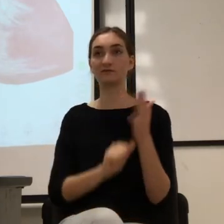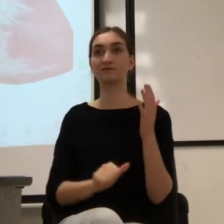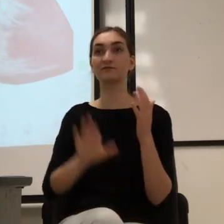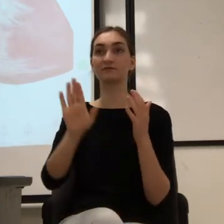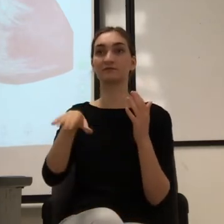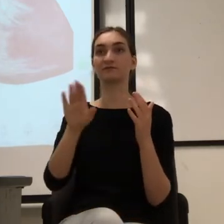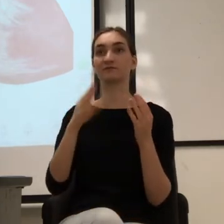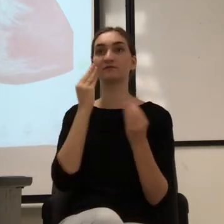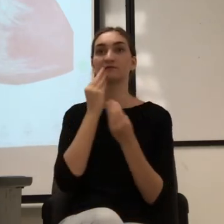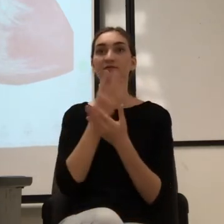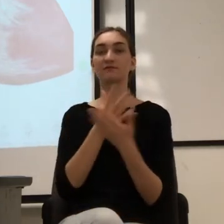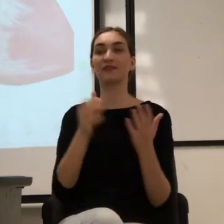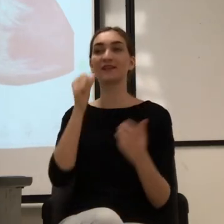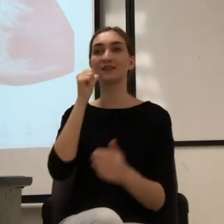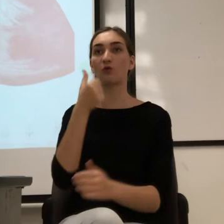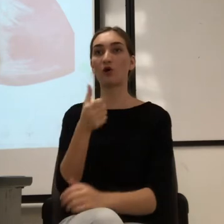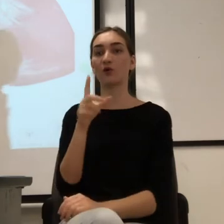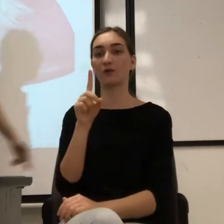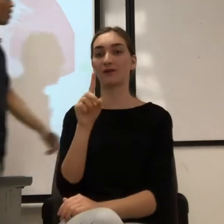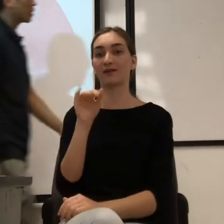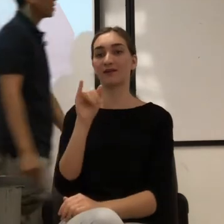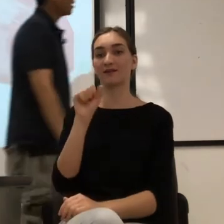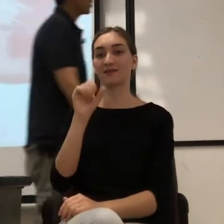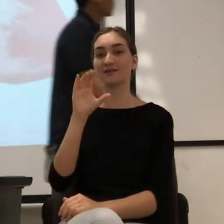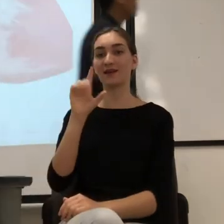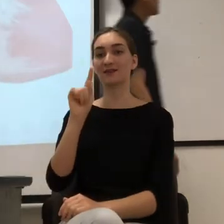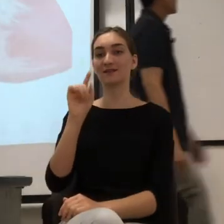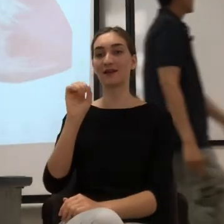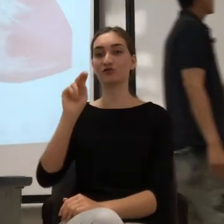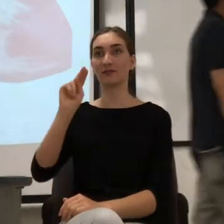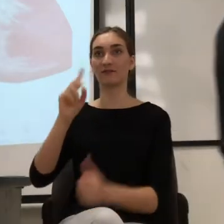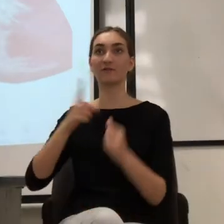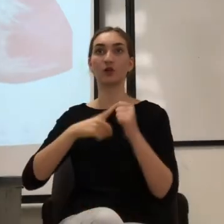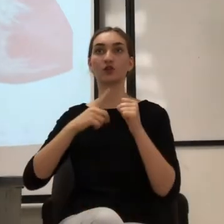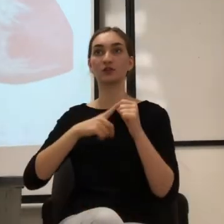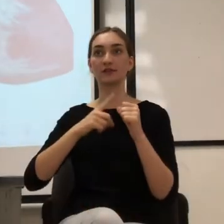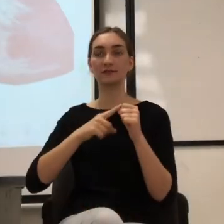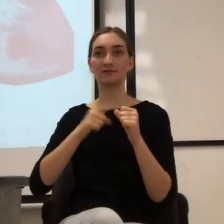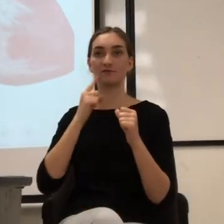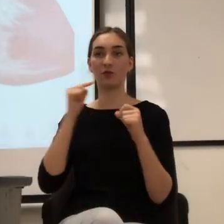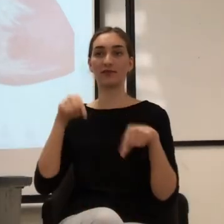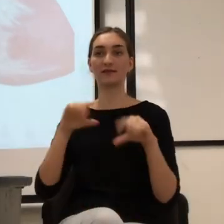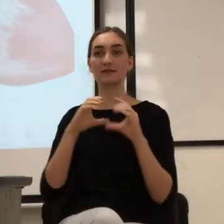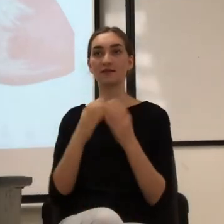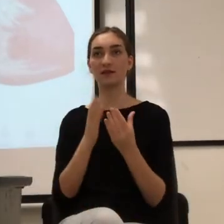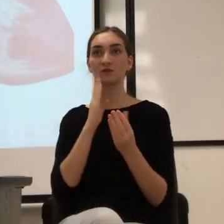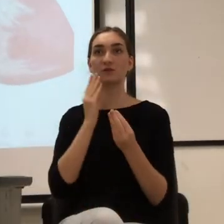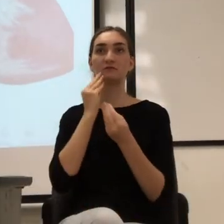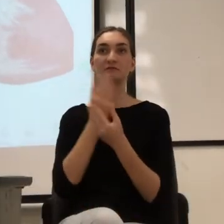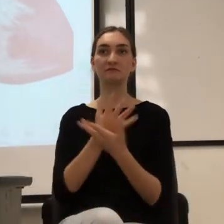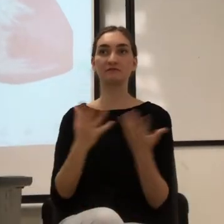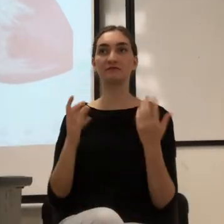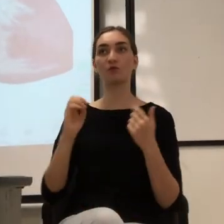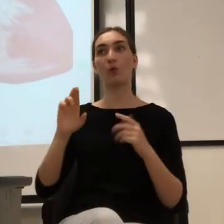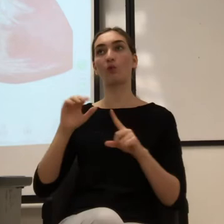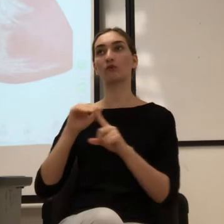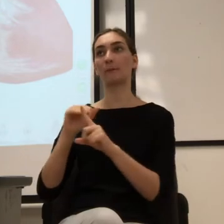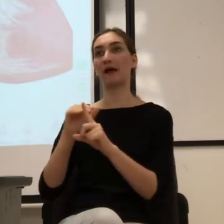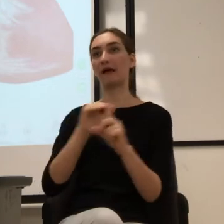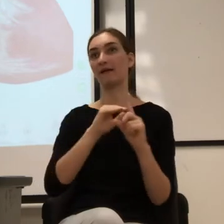tomorrow. And since it's our first one, I want to tell you, or remind you,